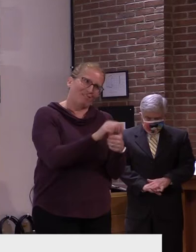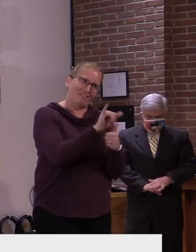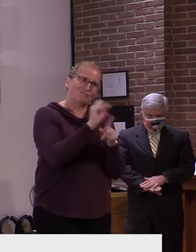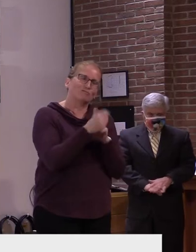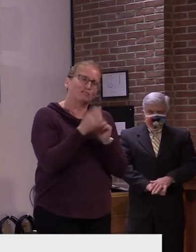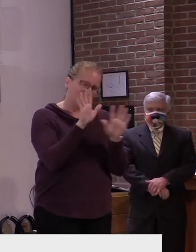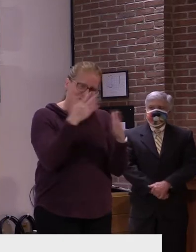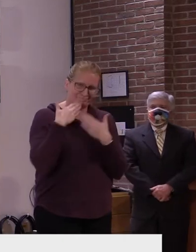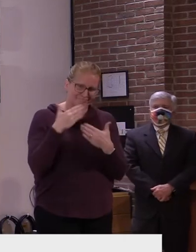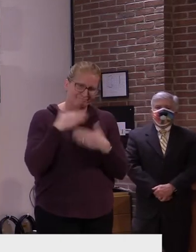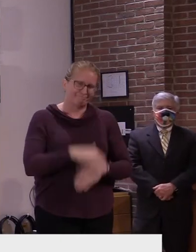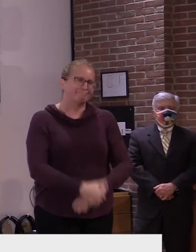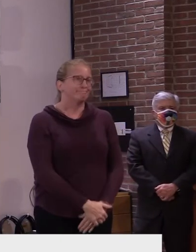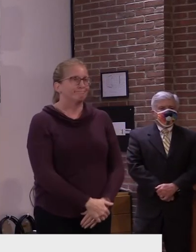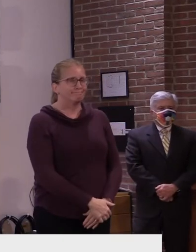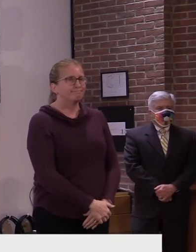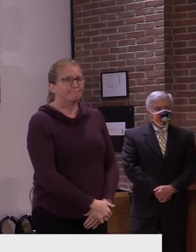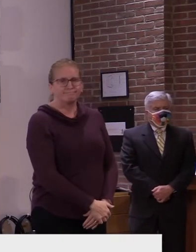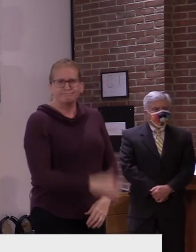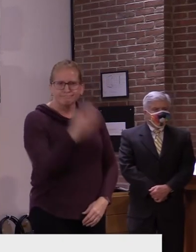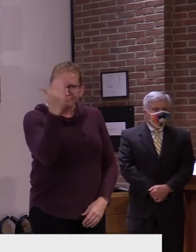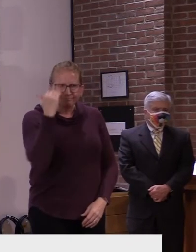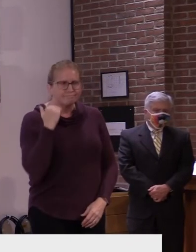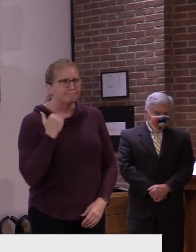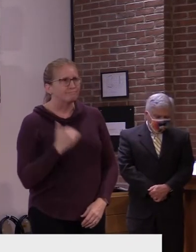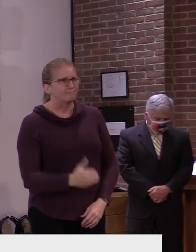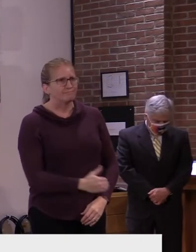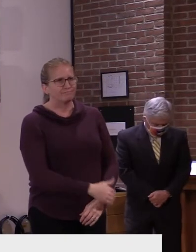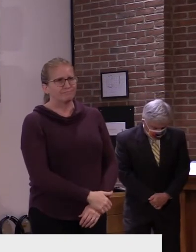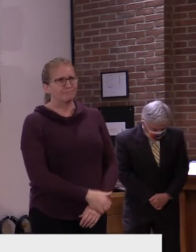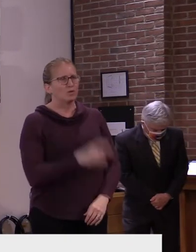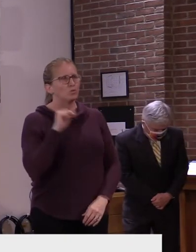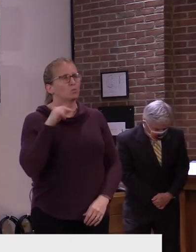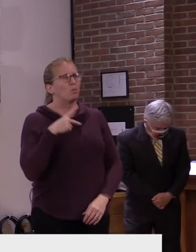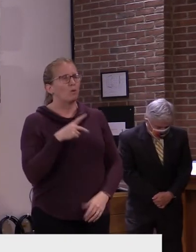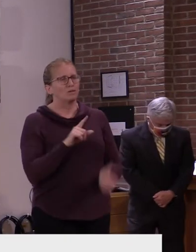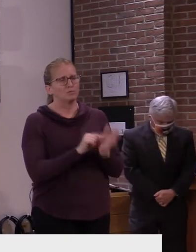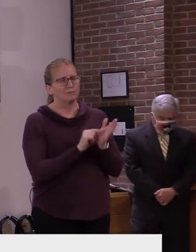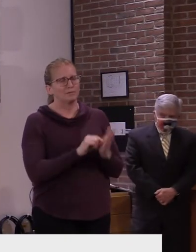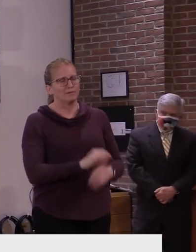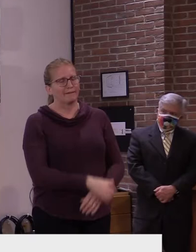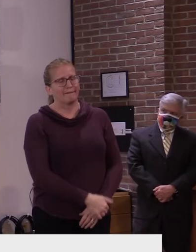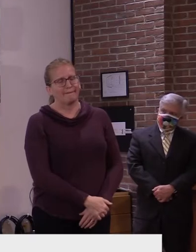Okay, thank you. Chris Roy, Newport Daily Express.